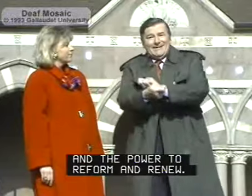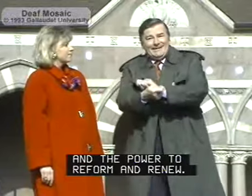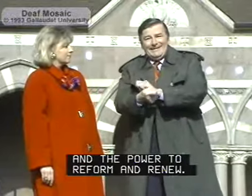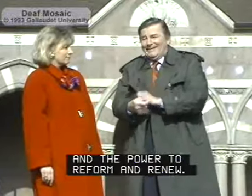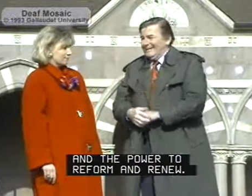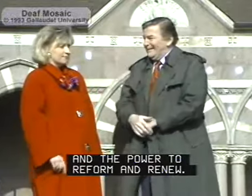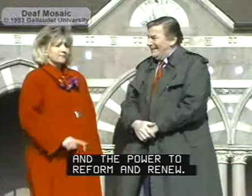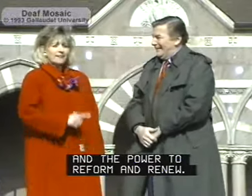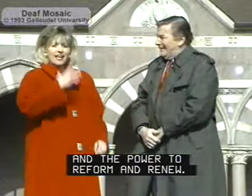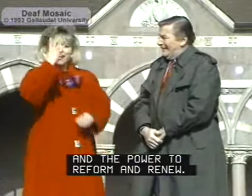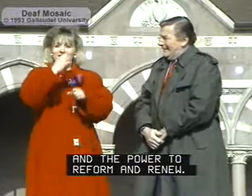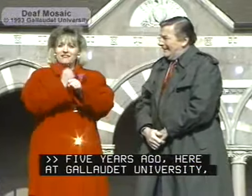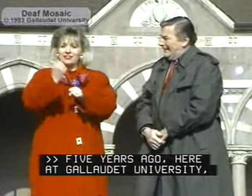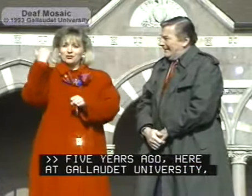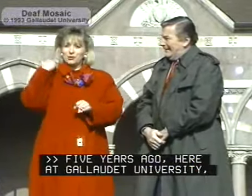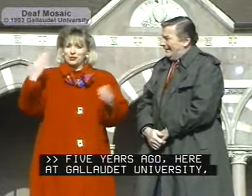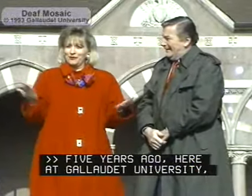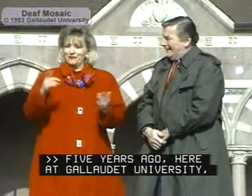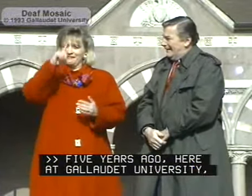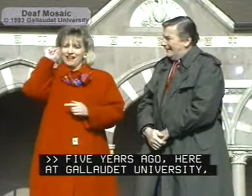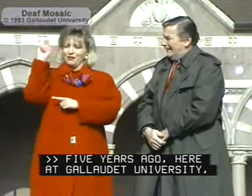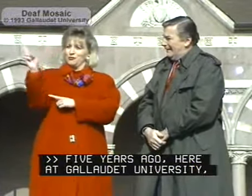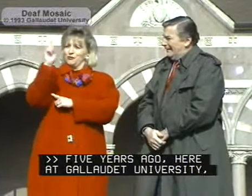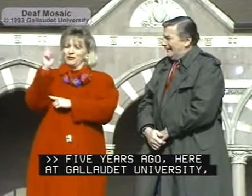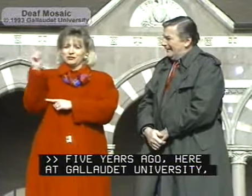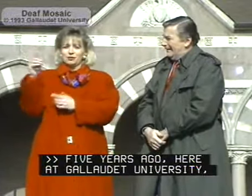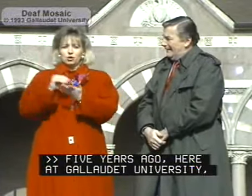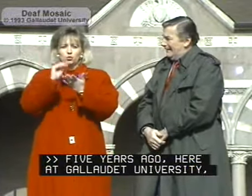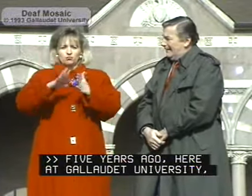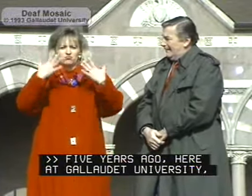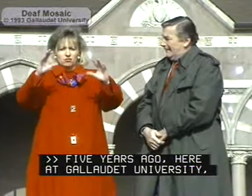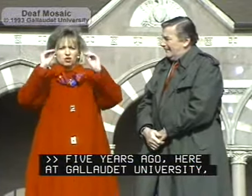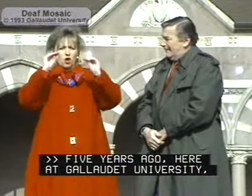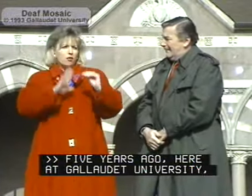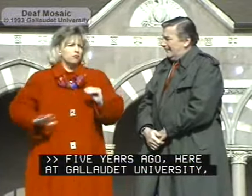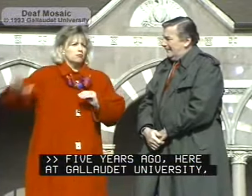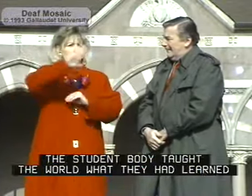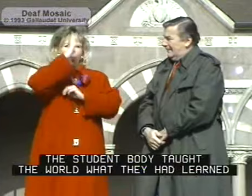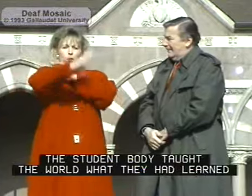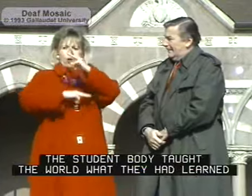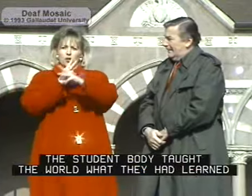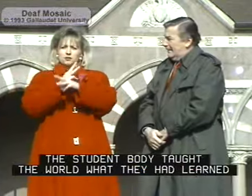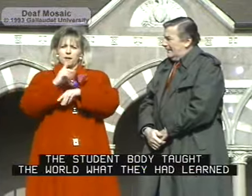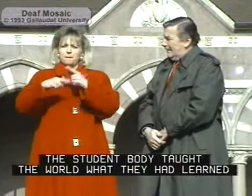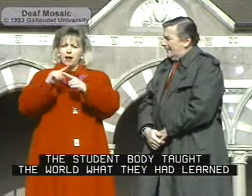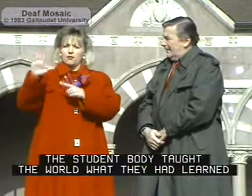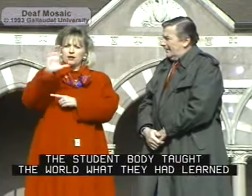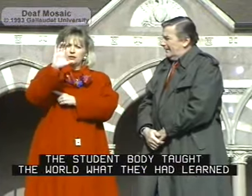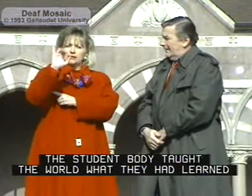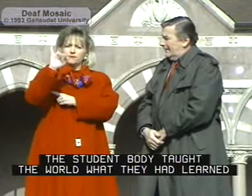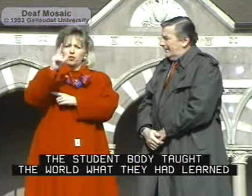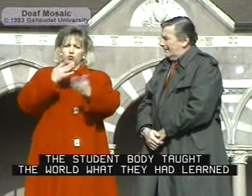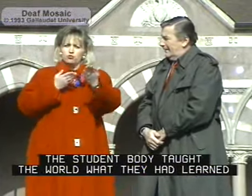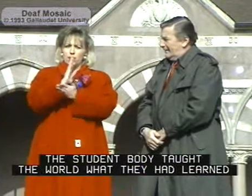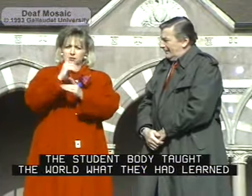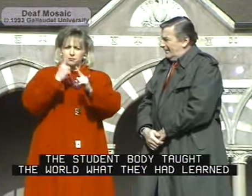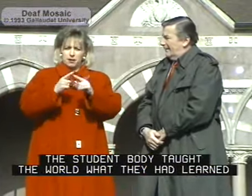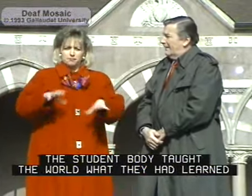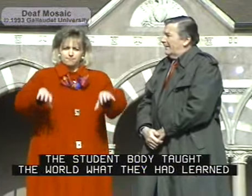and renew. 5 years ago, here at Gallaudet University, the student body taught the world what they had